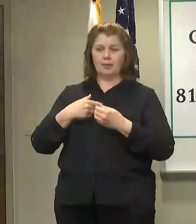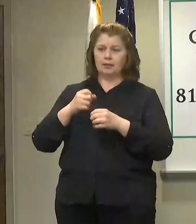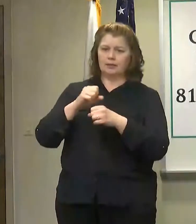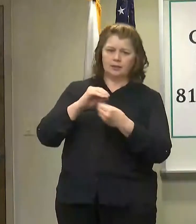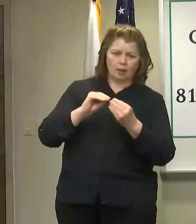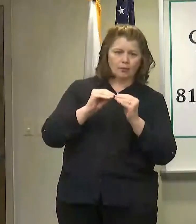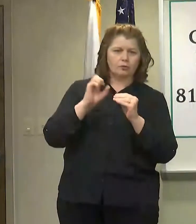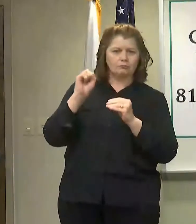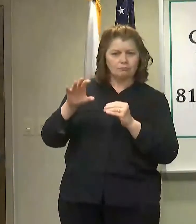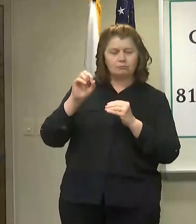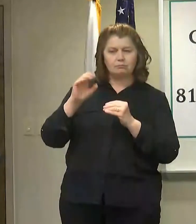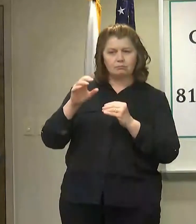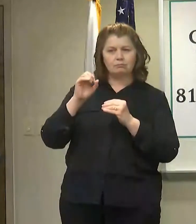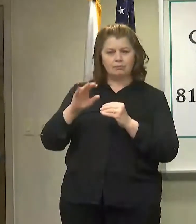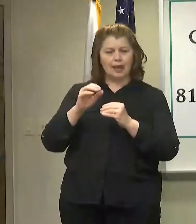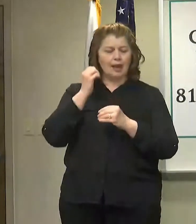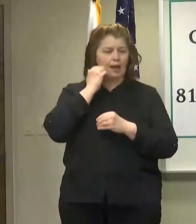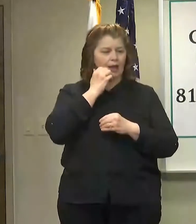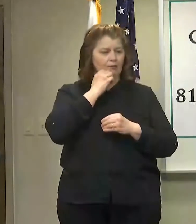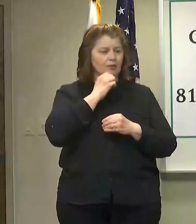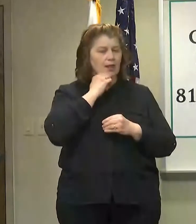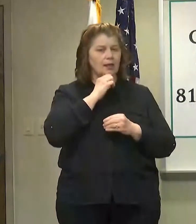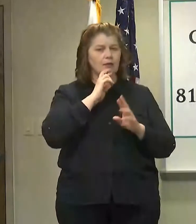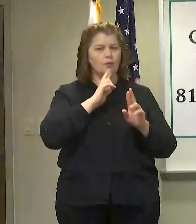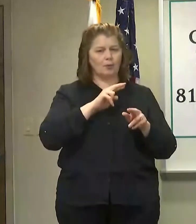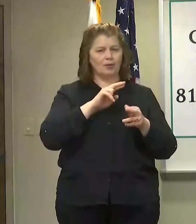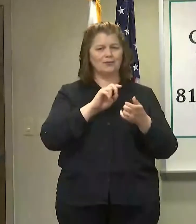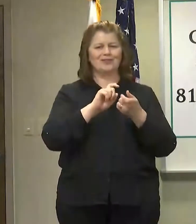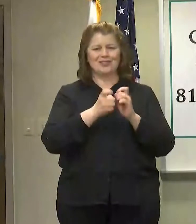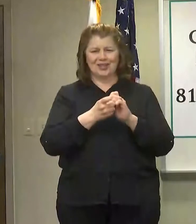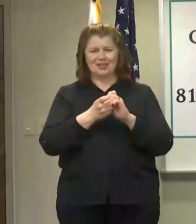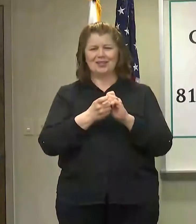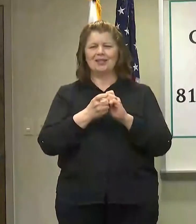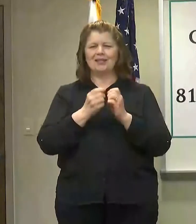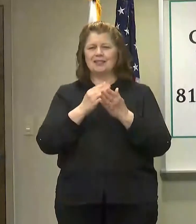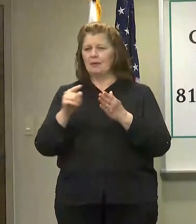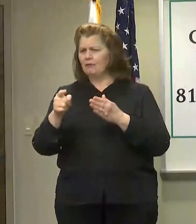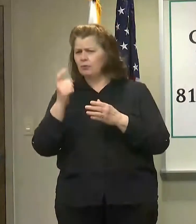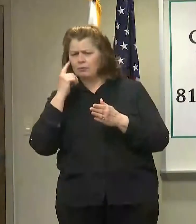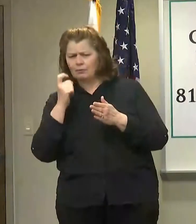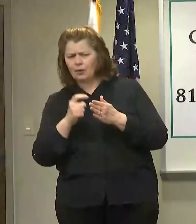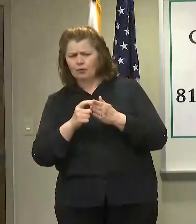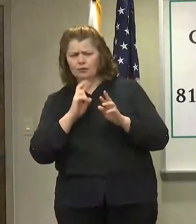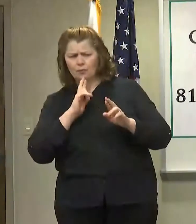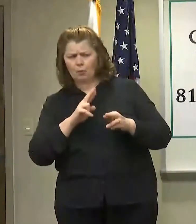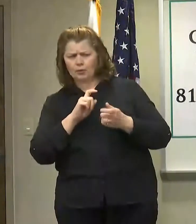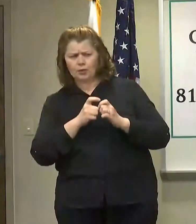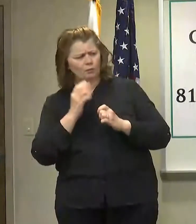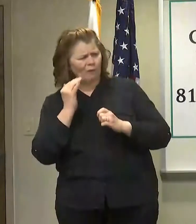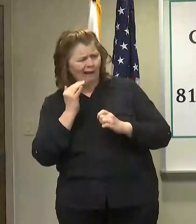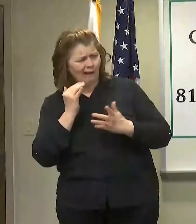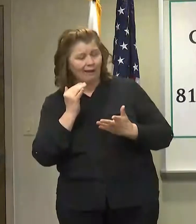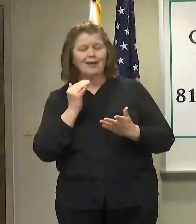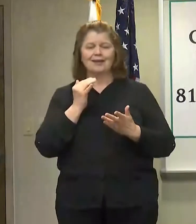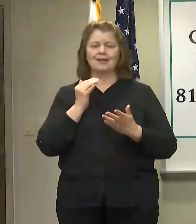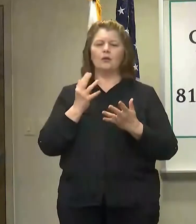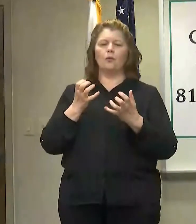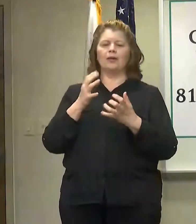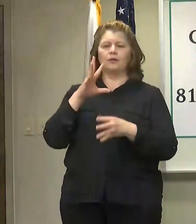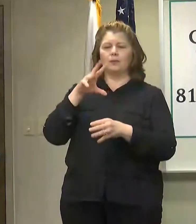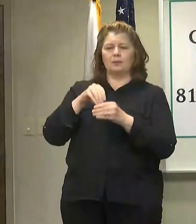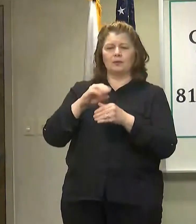include, we are modifying our daily report. Some of you have already noticed and emailed me and said, why are we changing, what are we doing? And we wanted one to